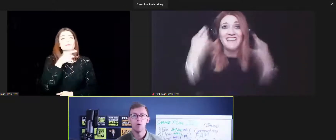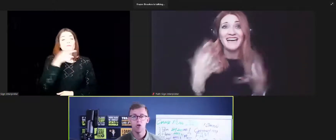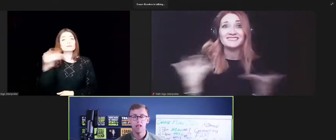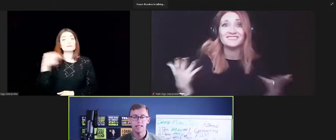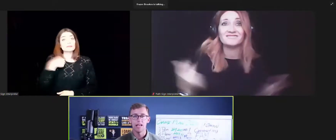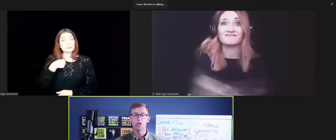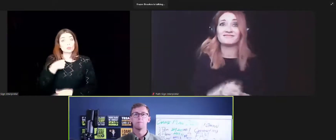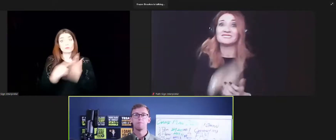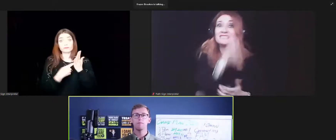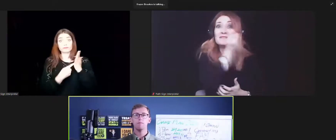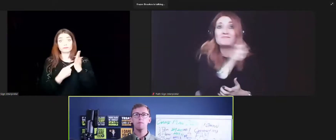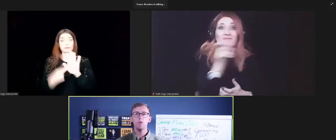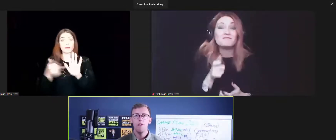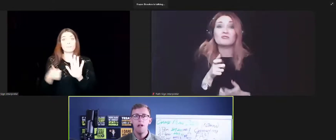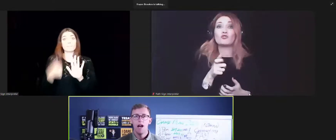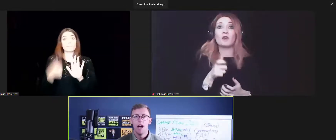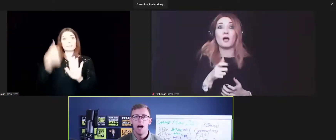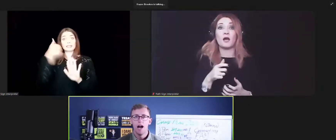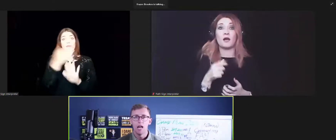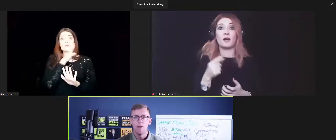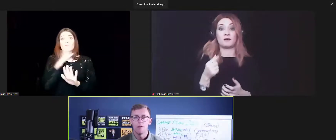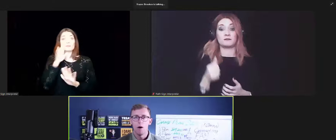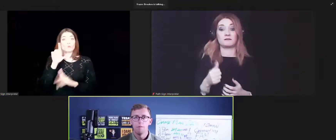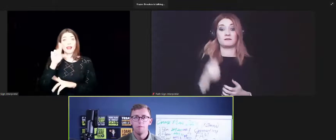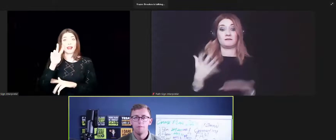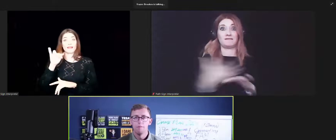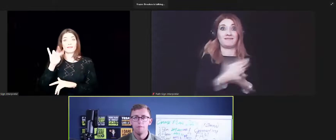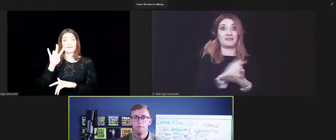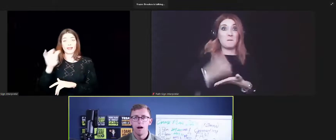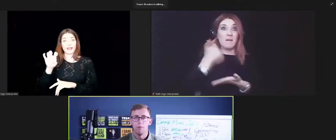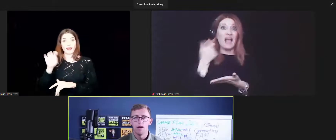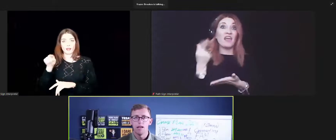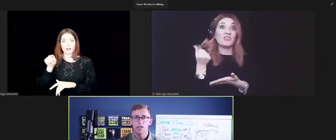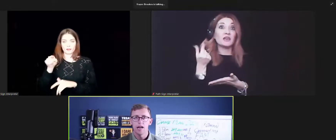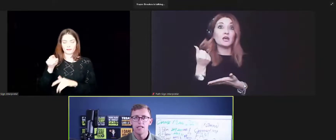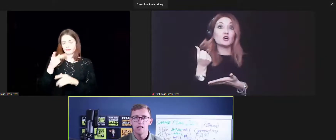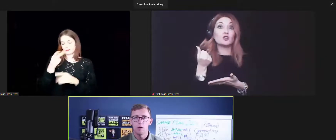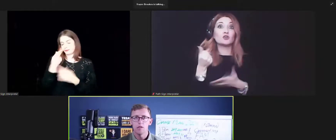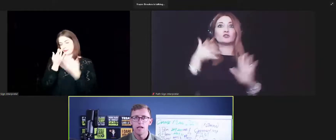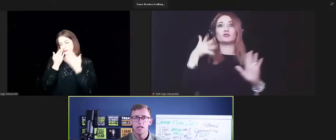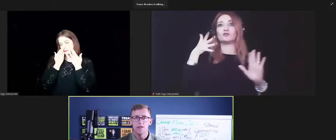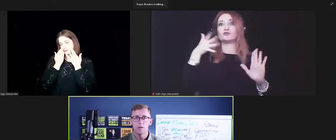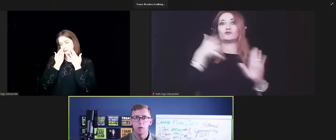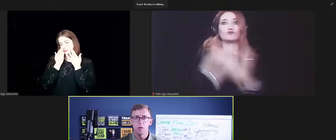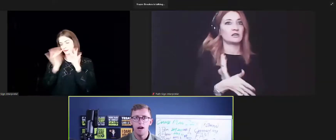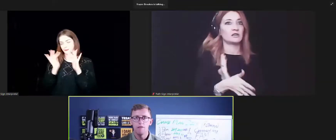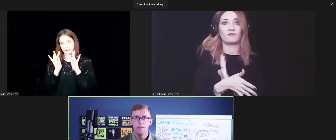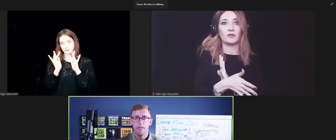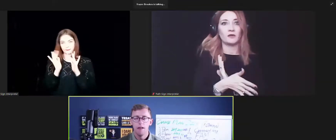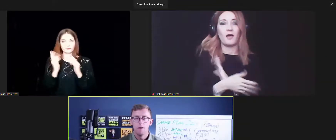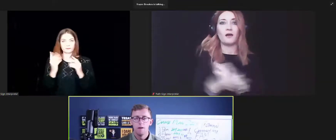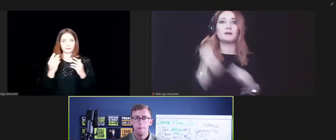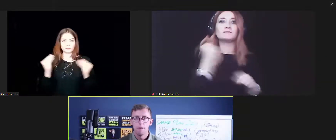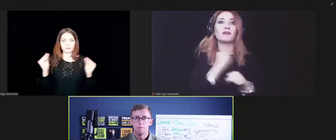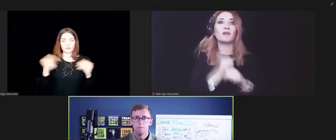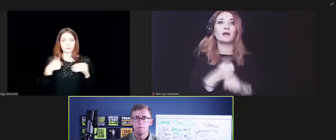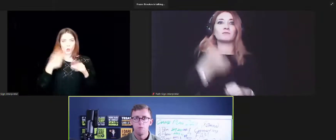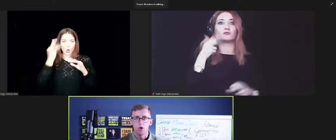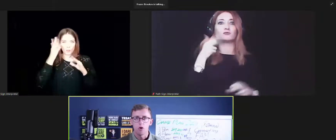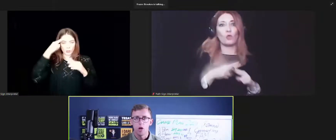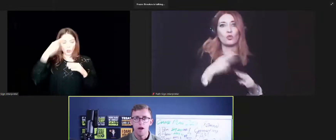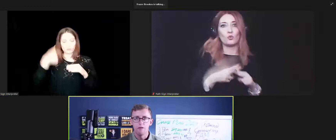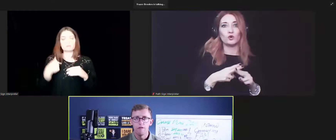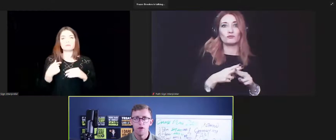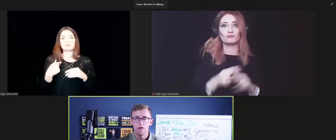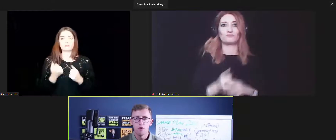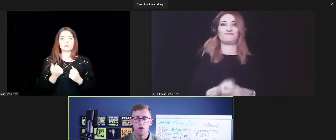pretty much like this. Hello, everyone. I'm really excited about today's Facebook Live. Just